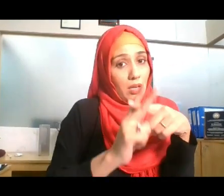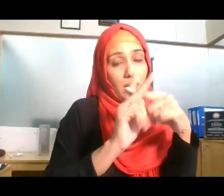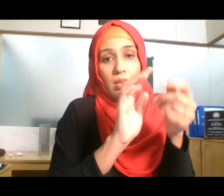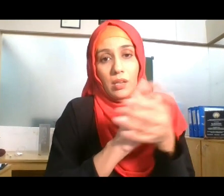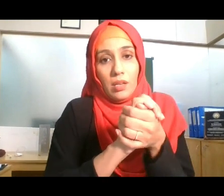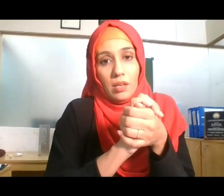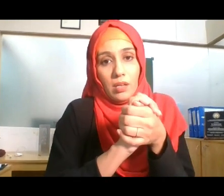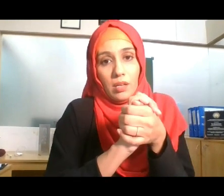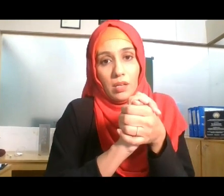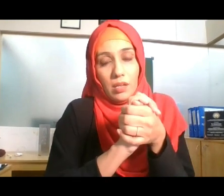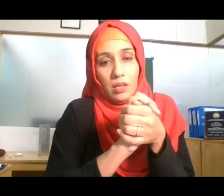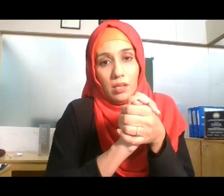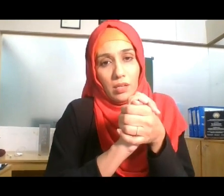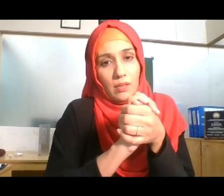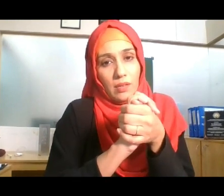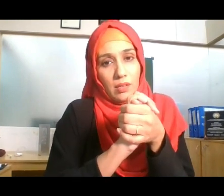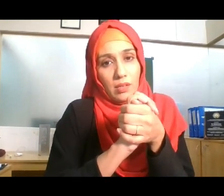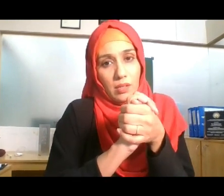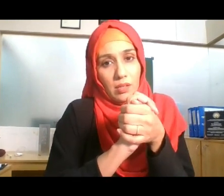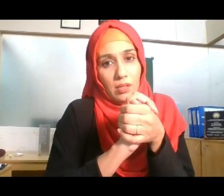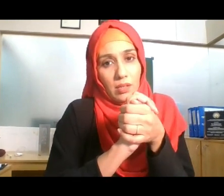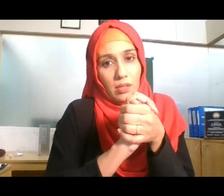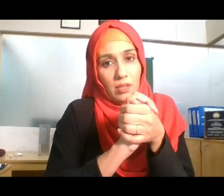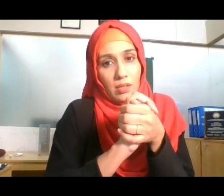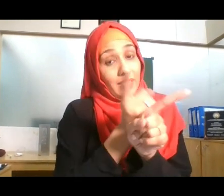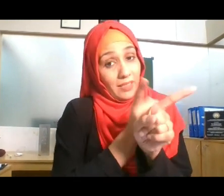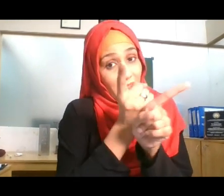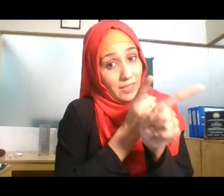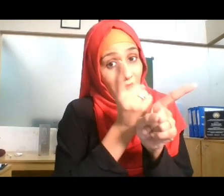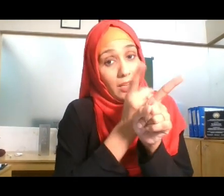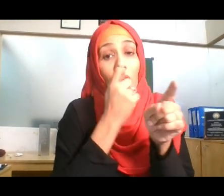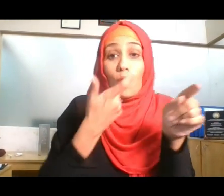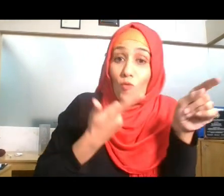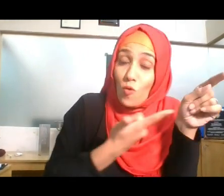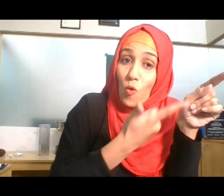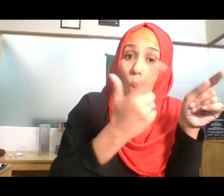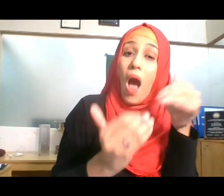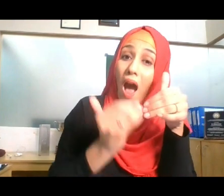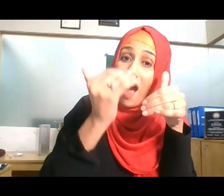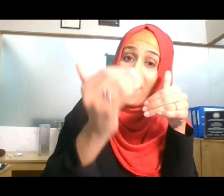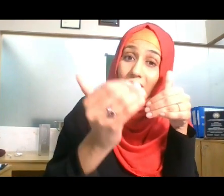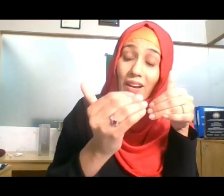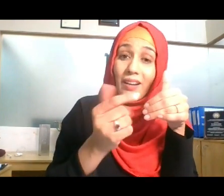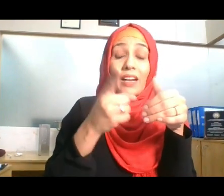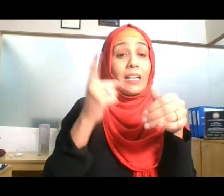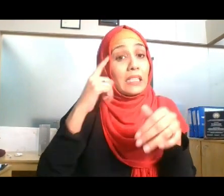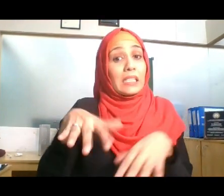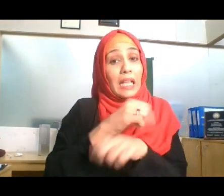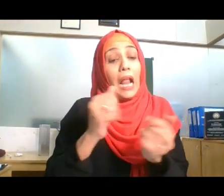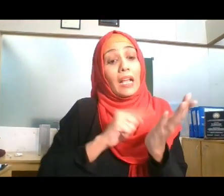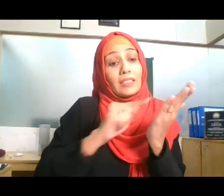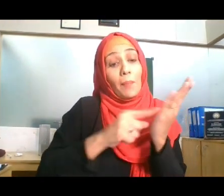the message for education, but also for training of people to further build on those skills and